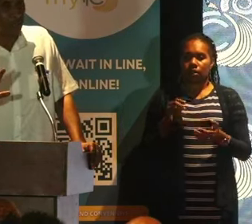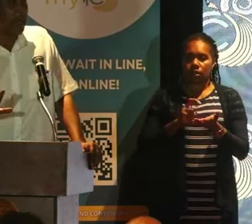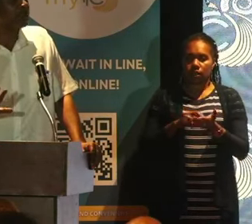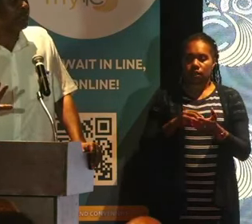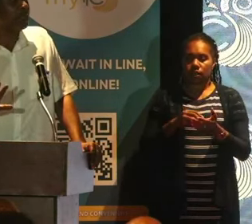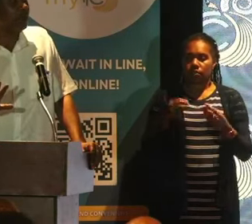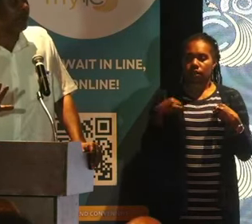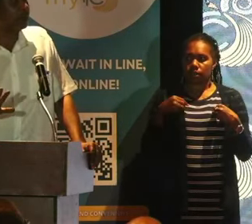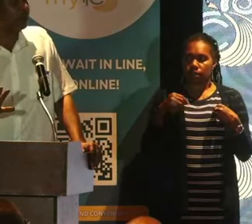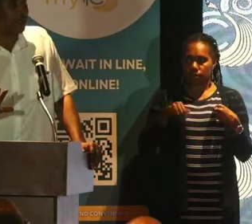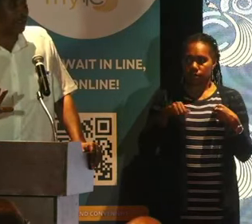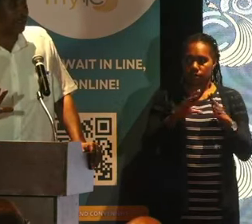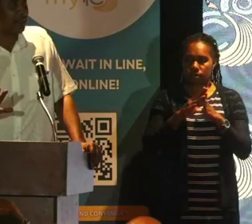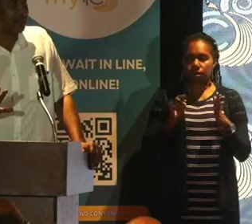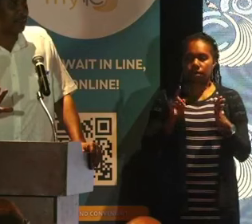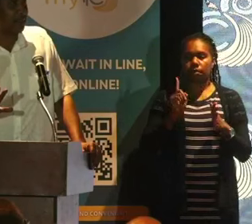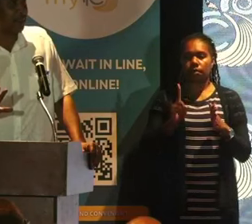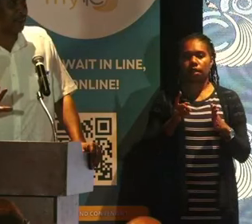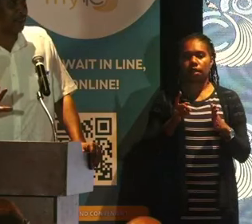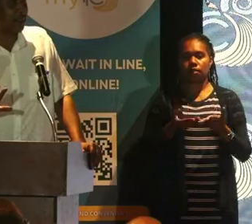we are now talking about what?